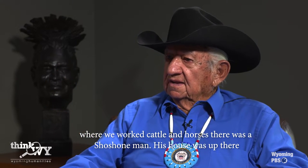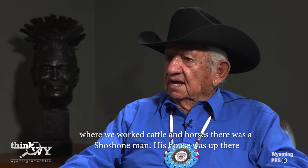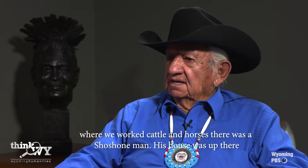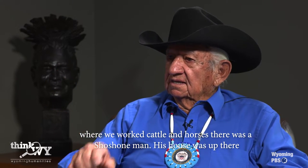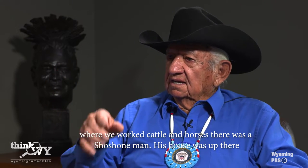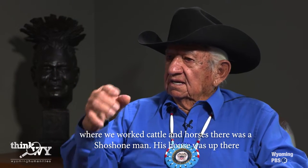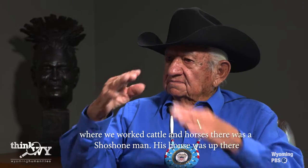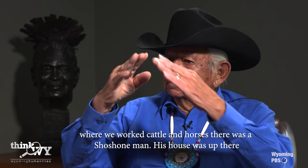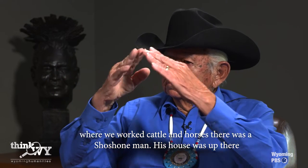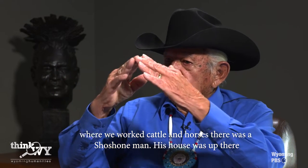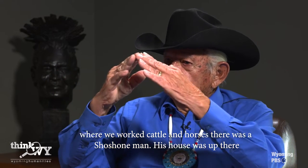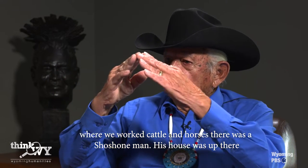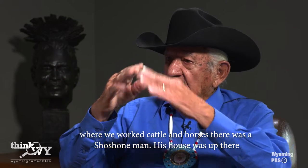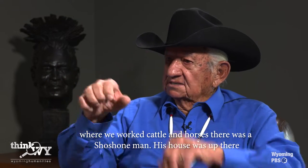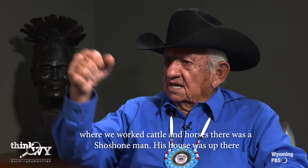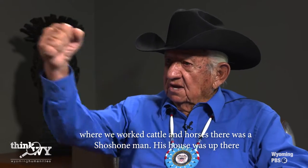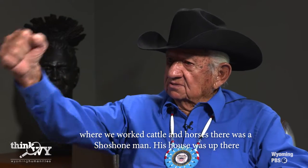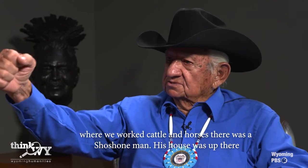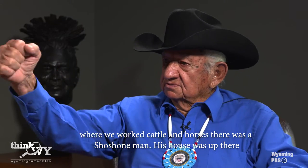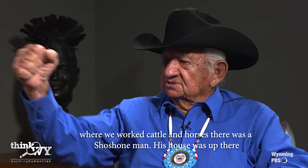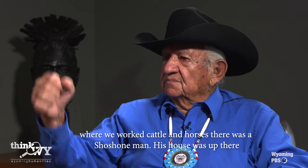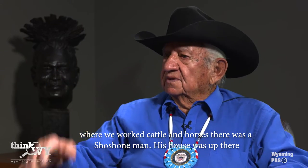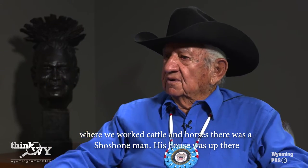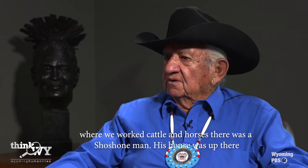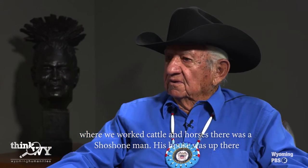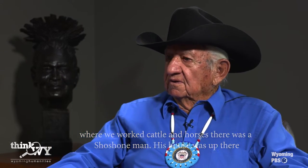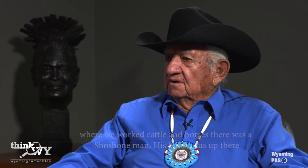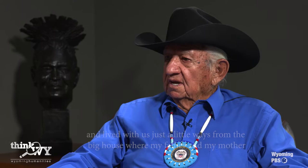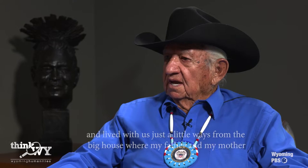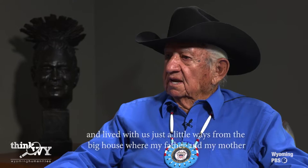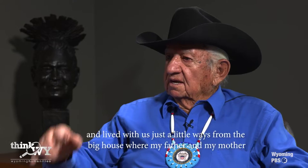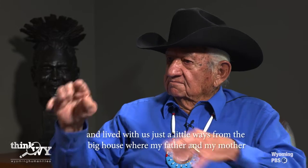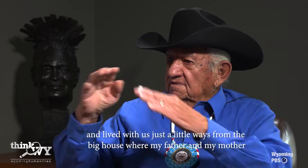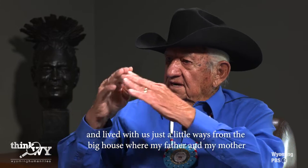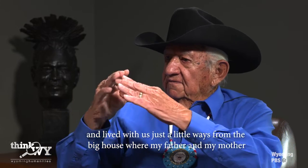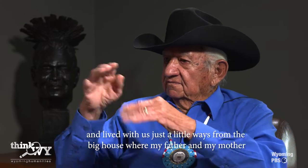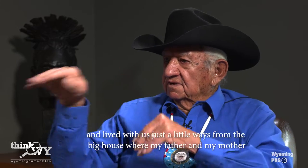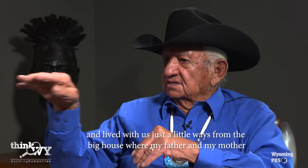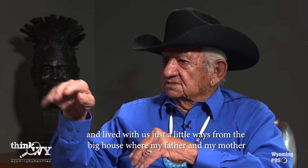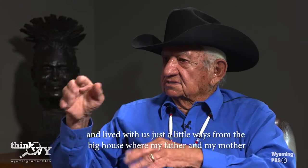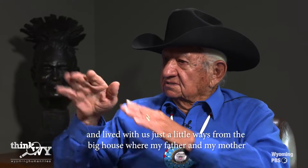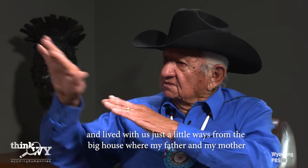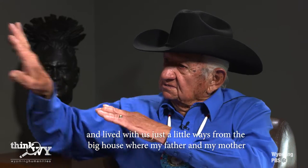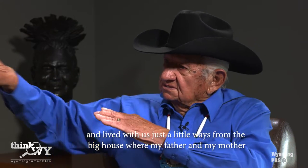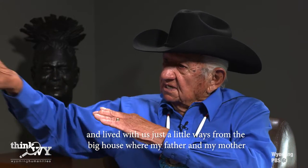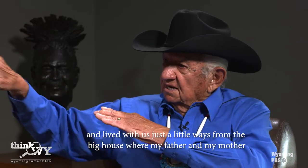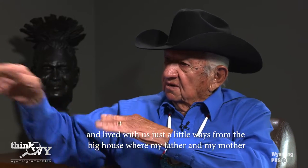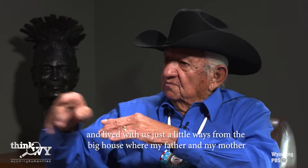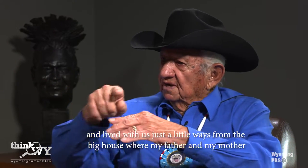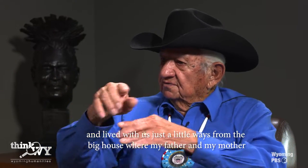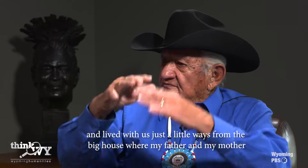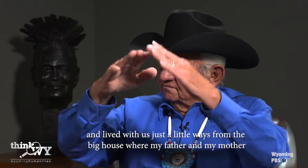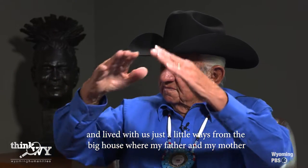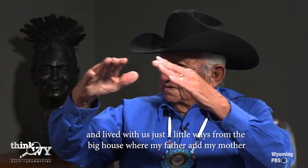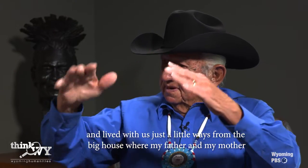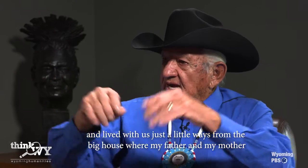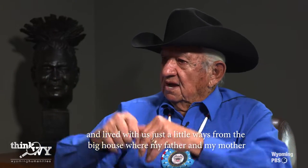that his house was up there and lived with us just a little way from the big